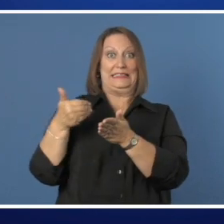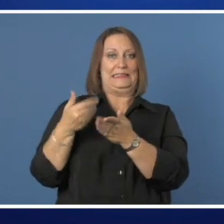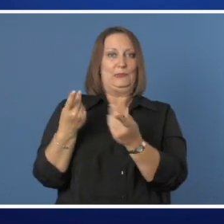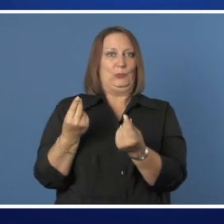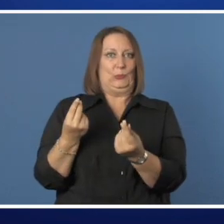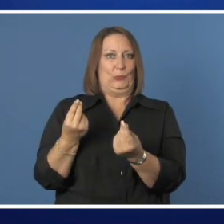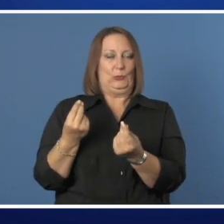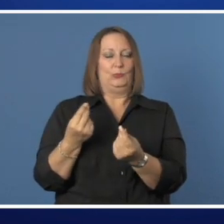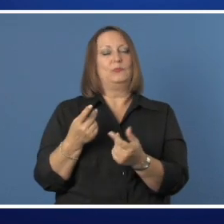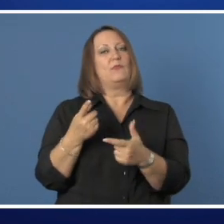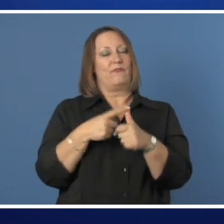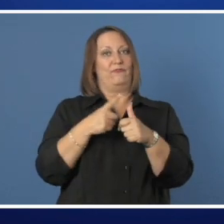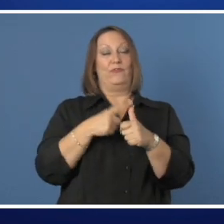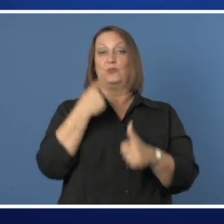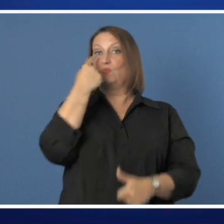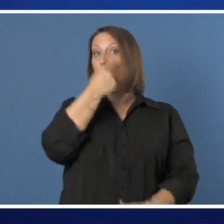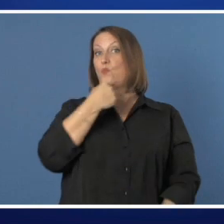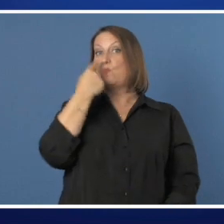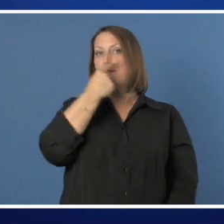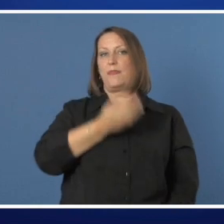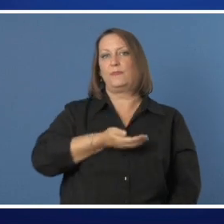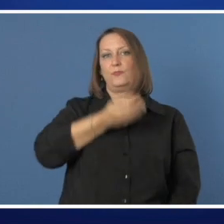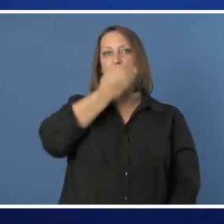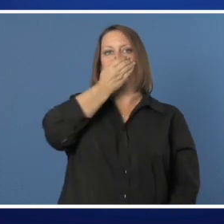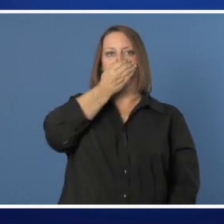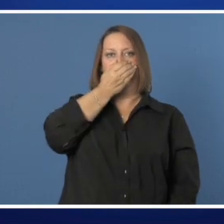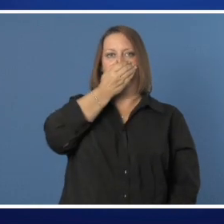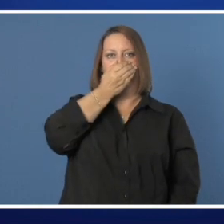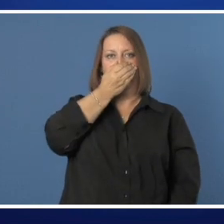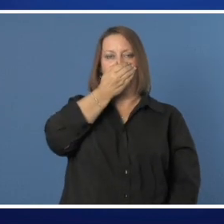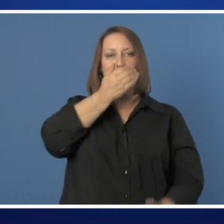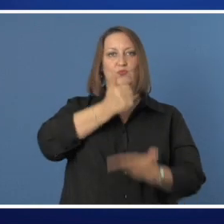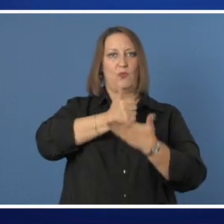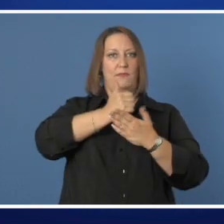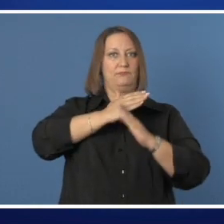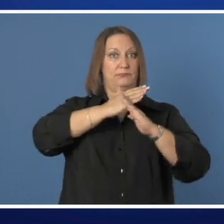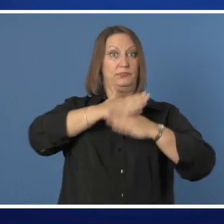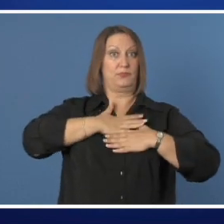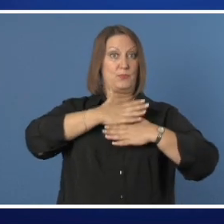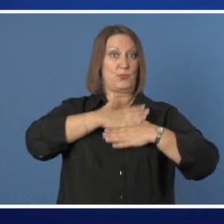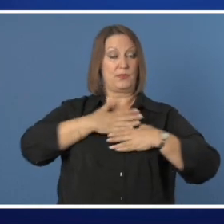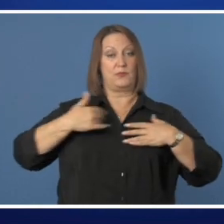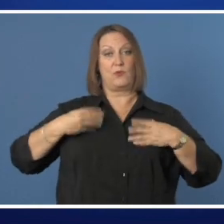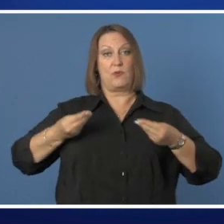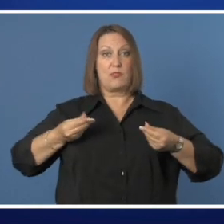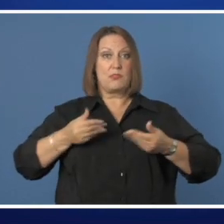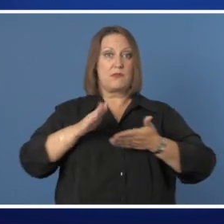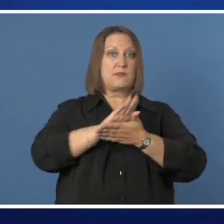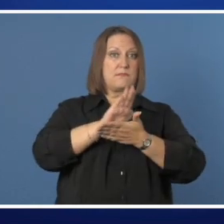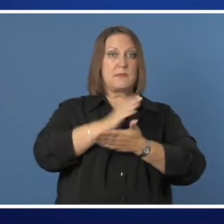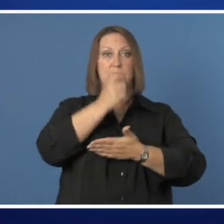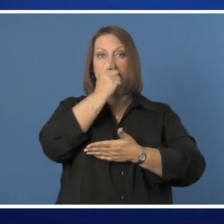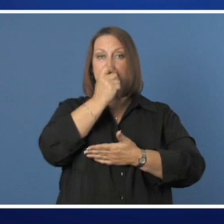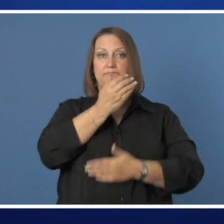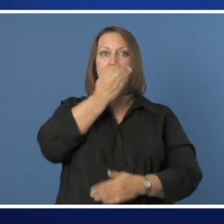cover your nose and mouth and quickly go inside a building that has not been damaged.